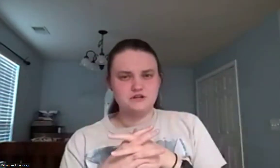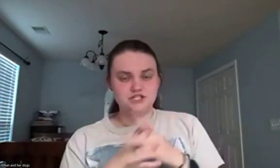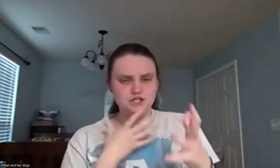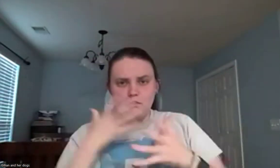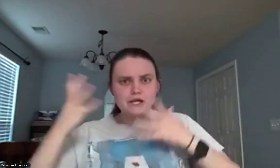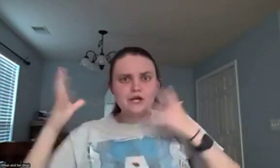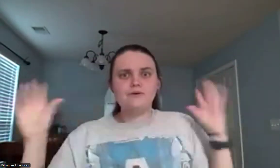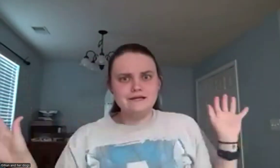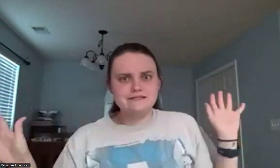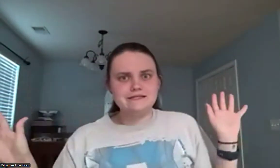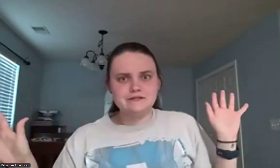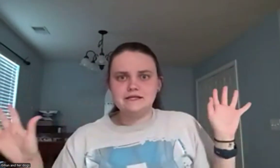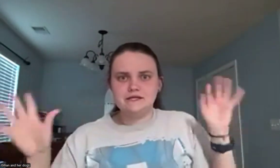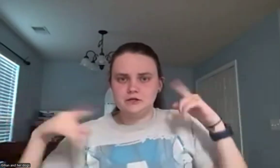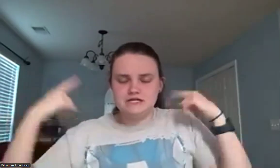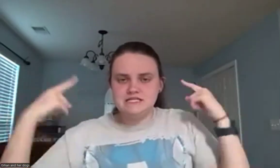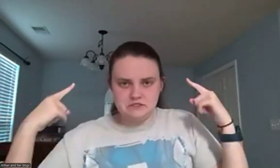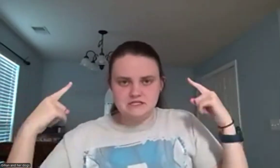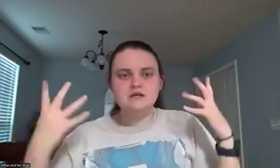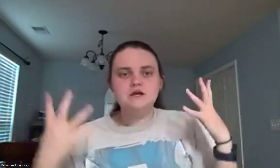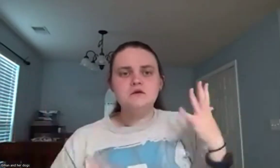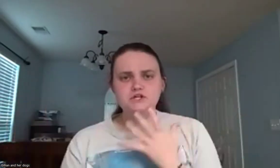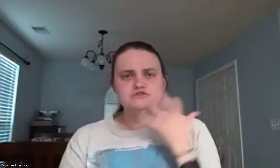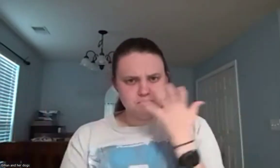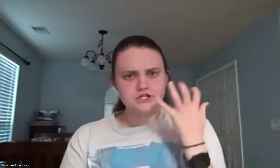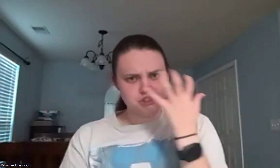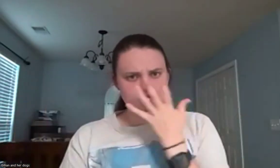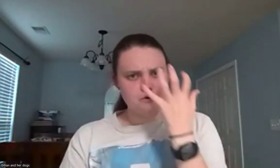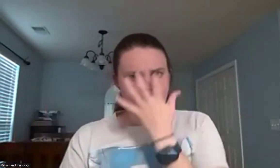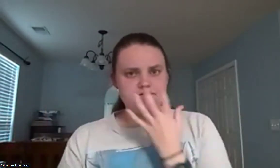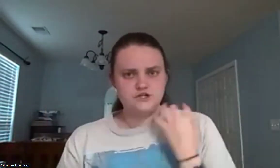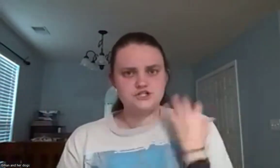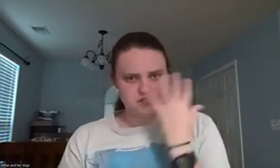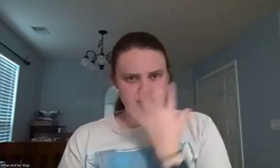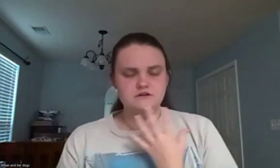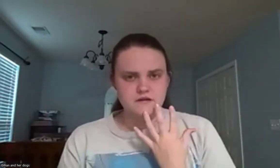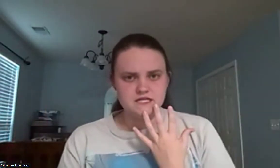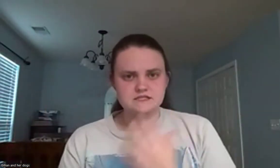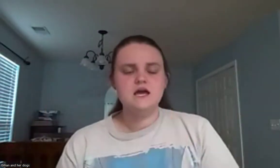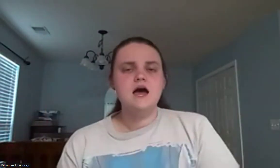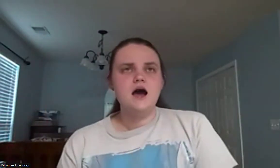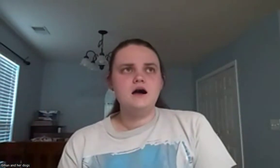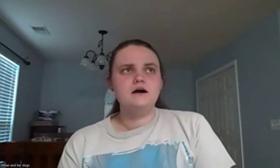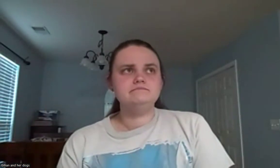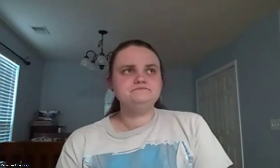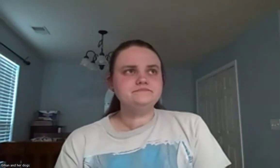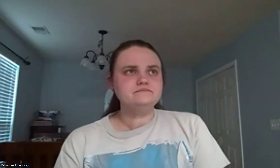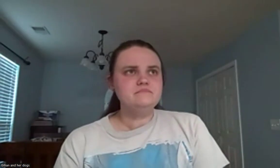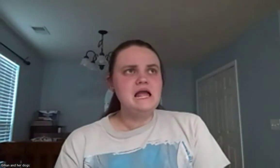frustration. You don't want to go crazy and look like you're a crazy person, but you do want to show that frustration on your face. Um, and the